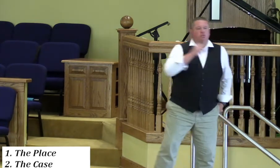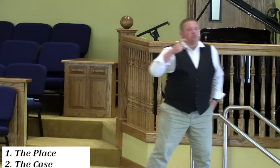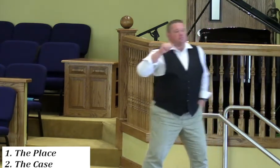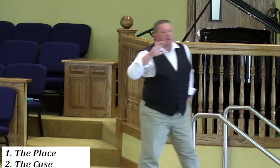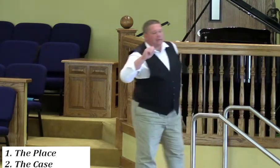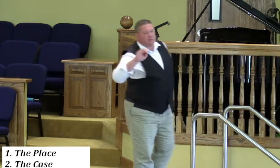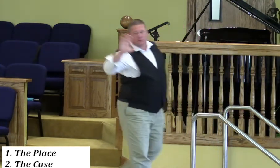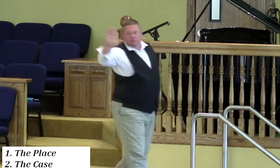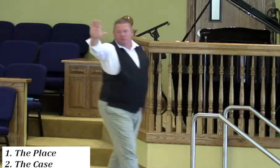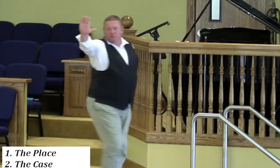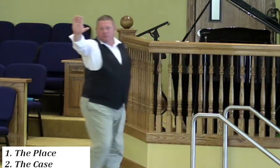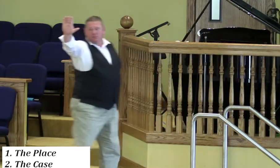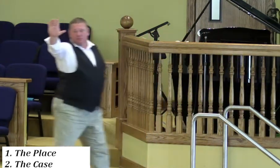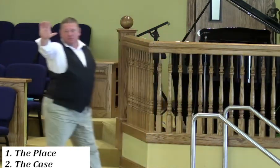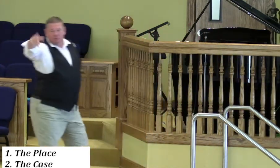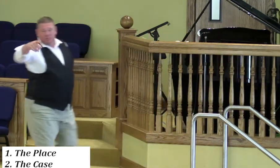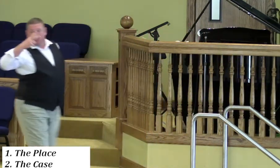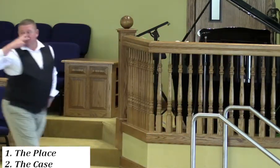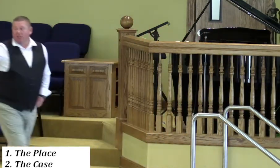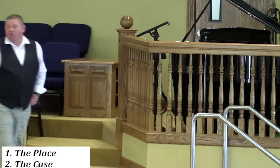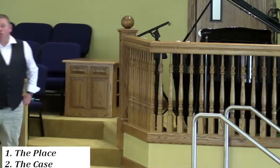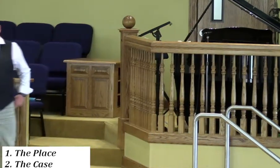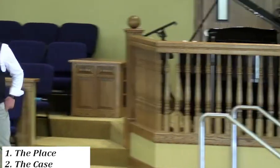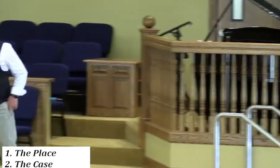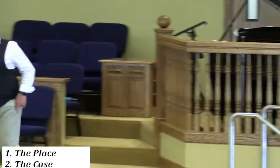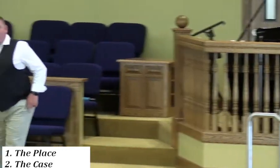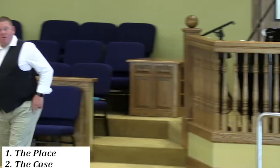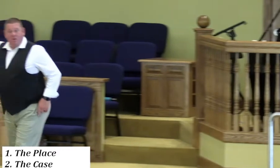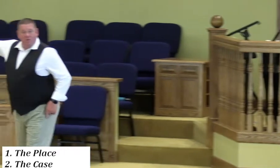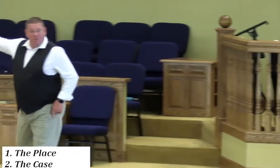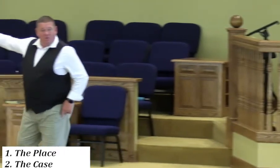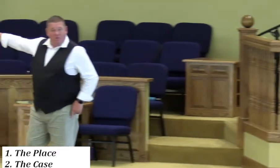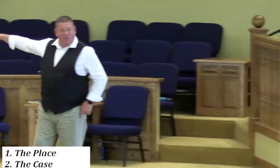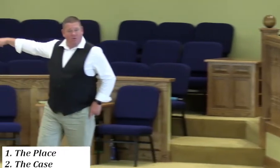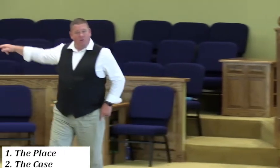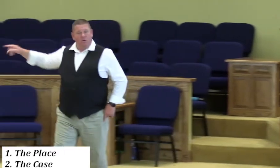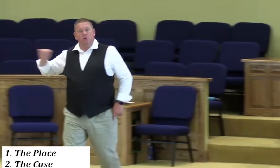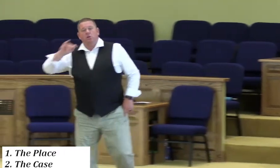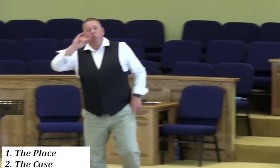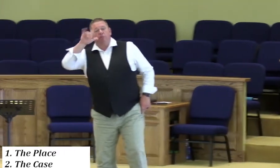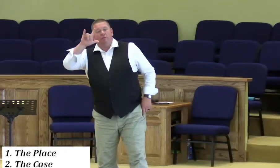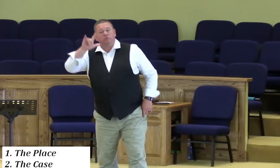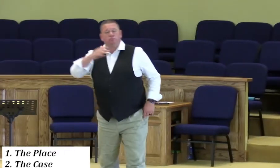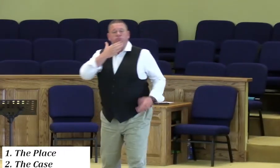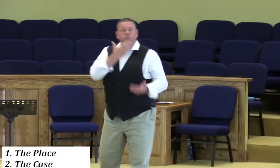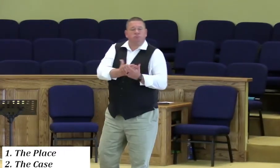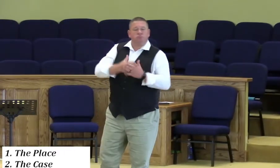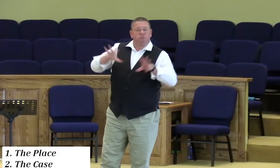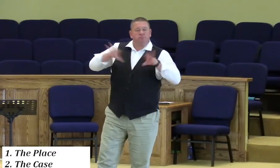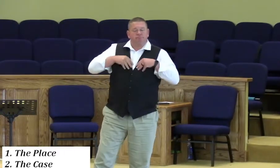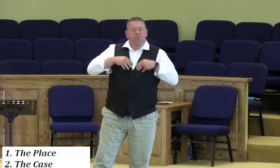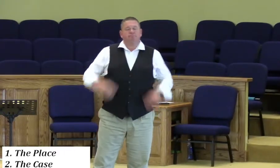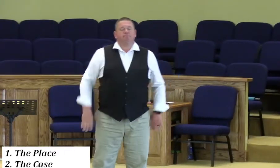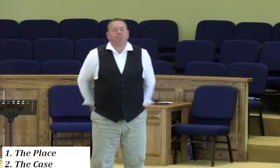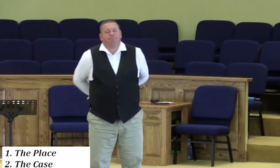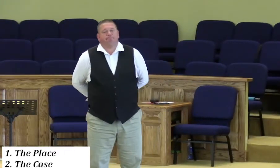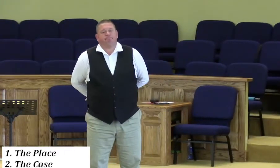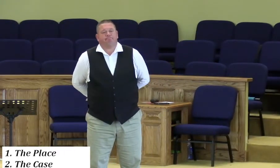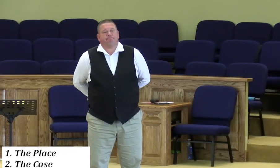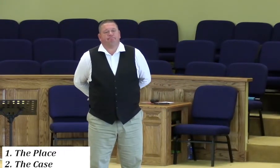his personal space. You see Travis and Grant just a while ago. Travis was good. He accepted Grant doing